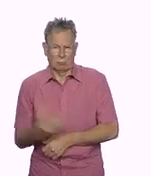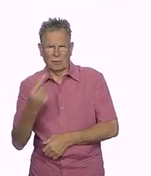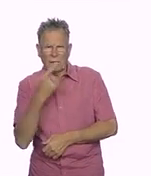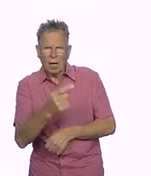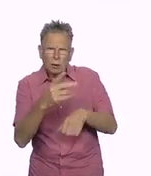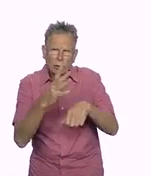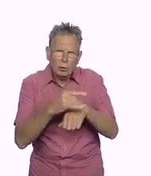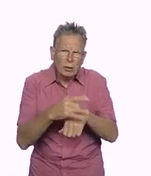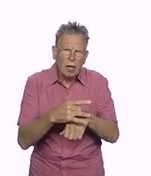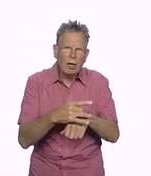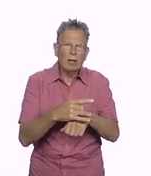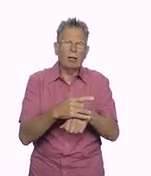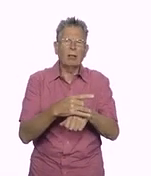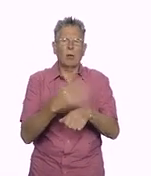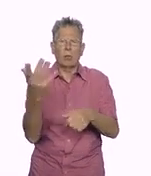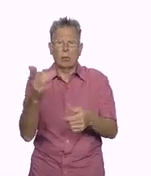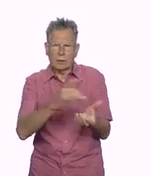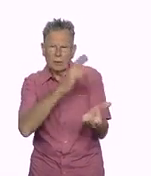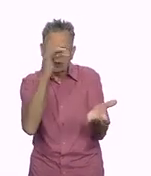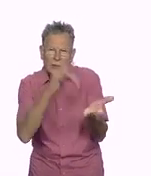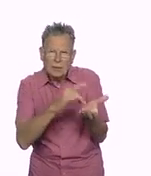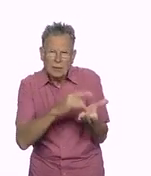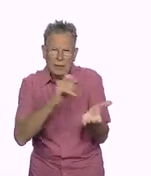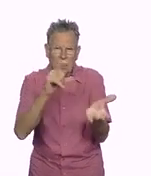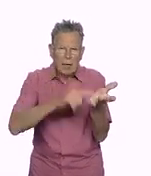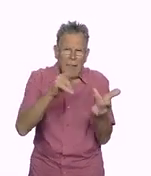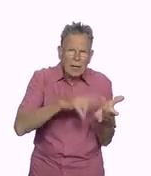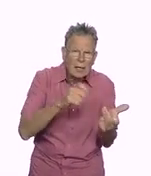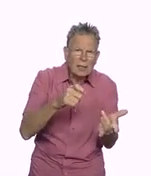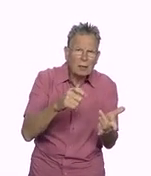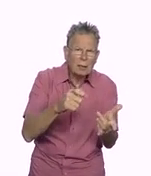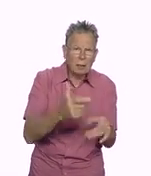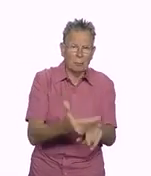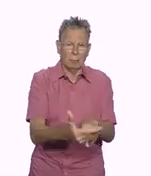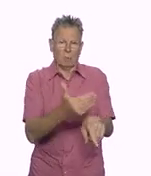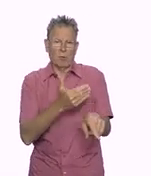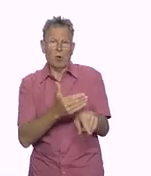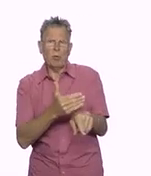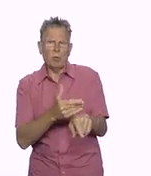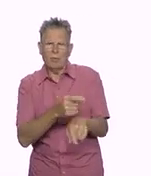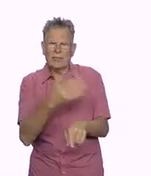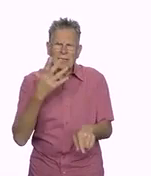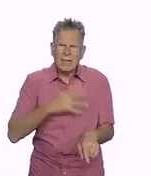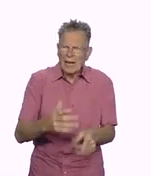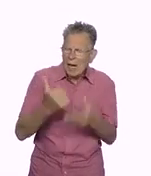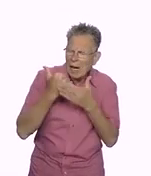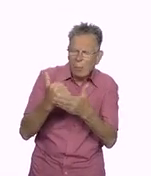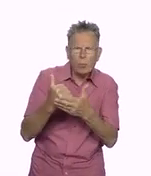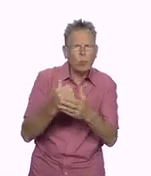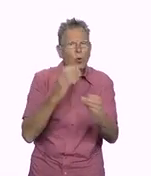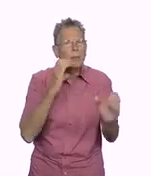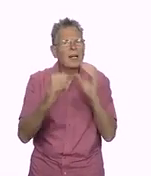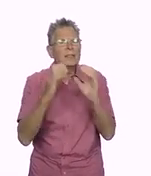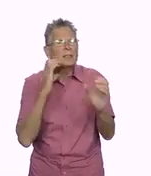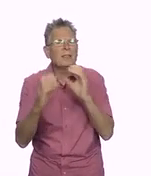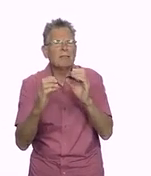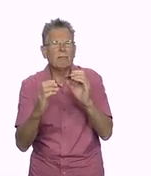Tell your doctor, practice or clinic in advance if you need help with communication. For example, a registered sign language